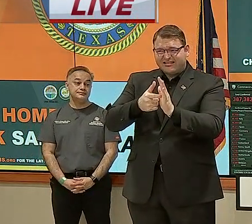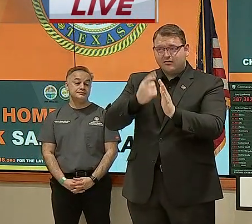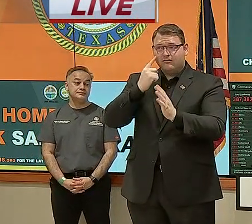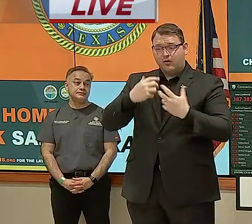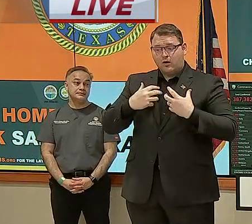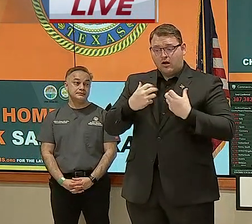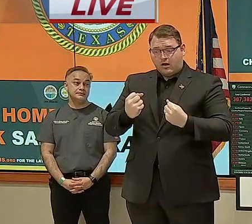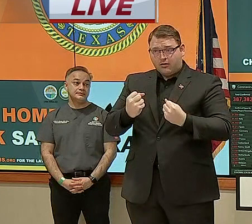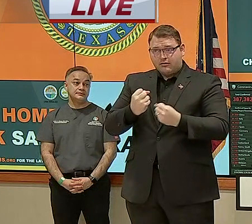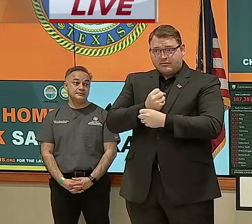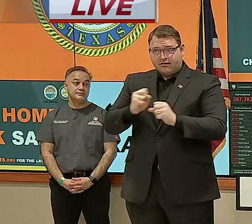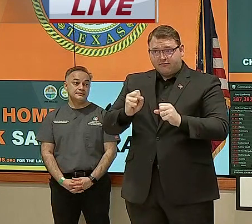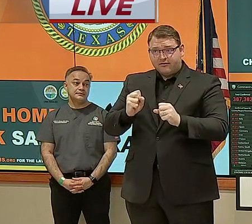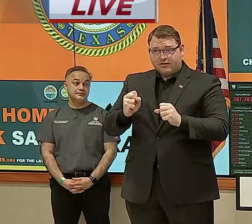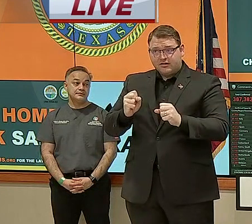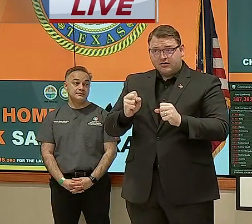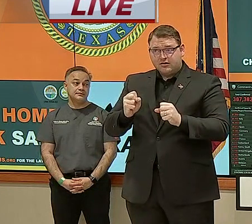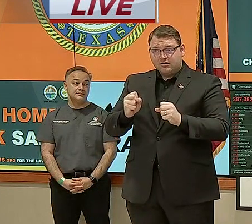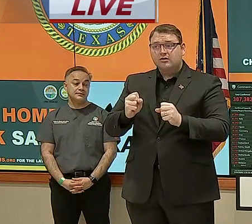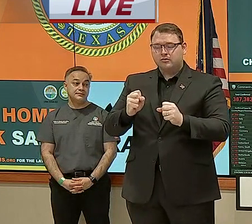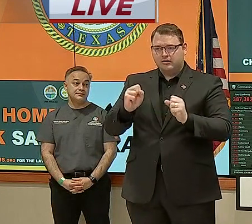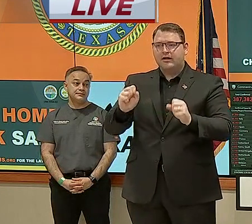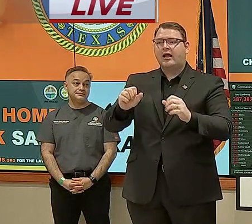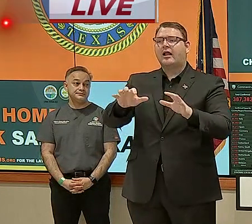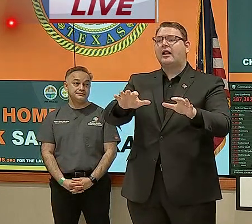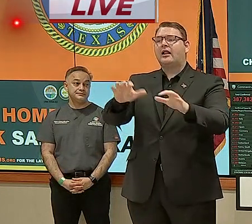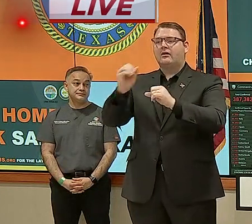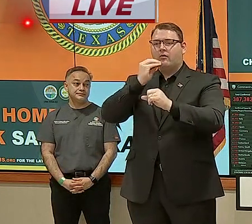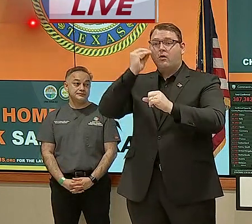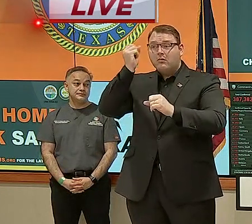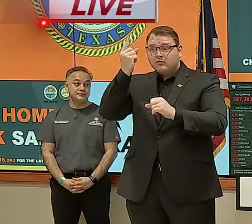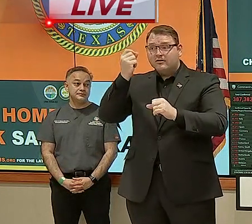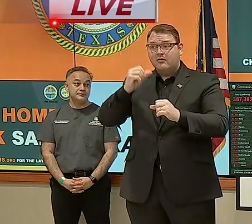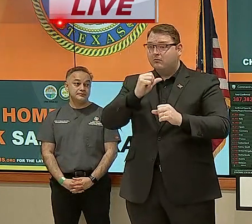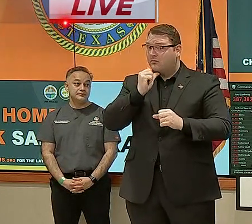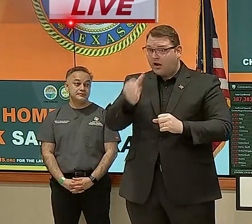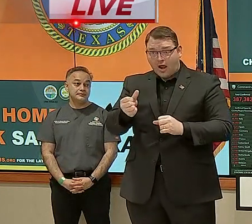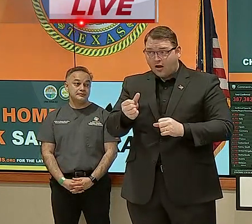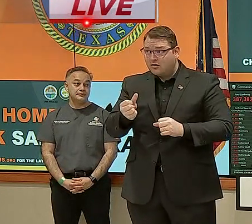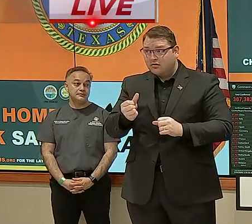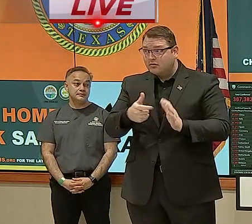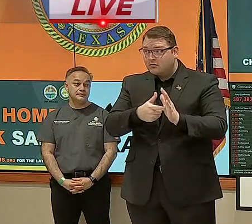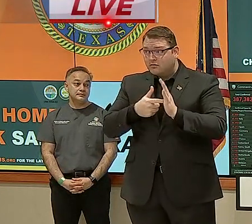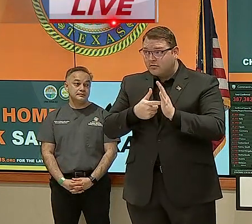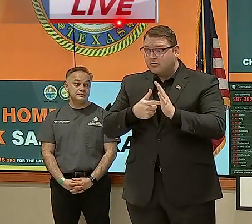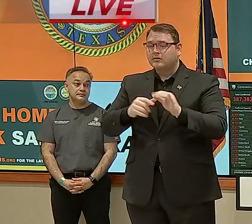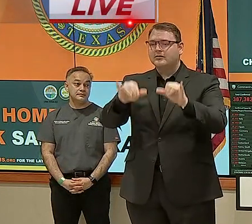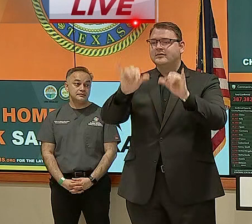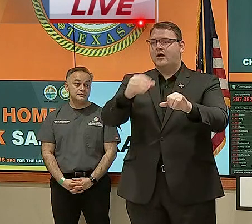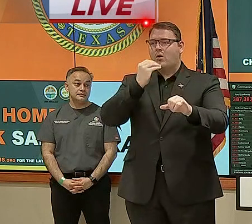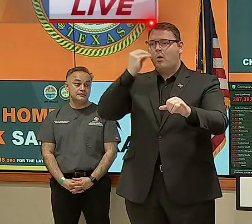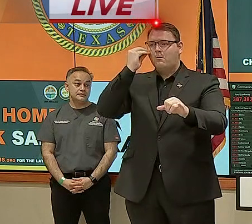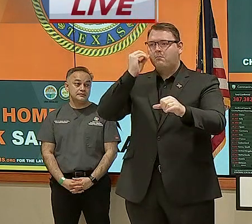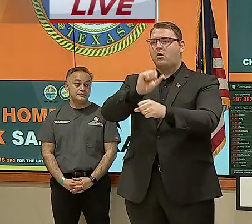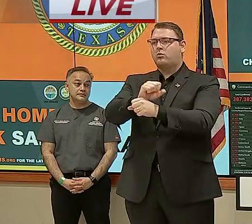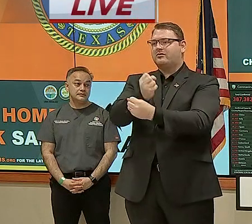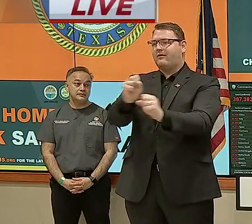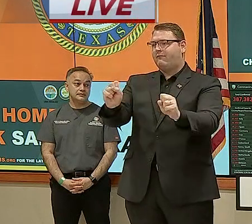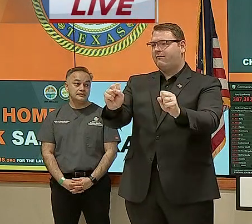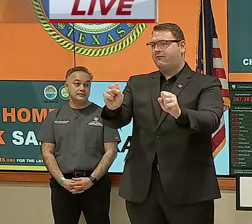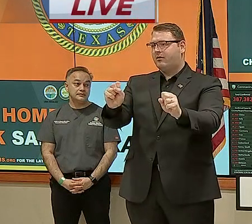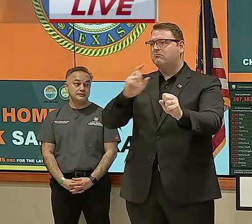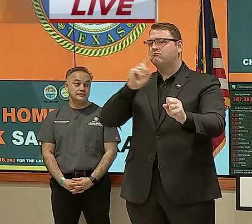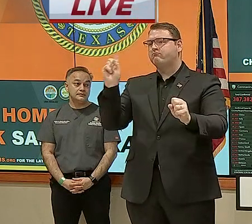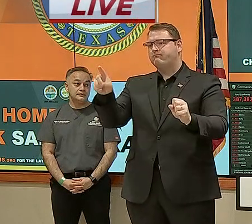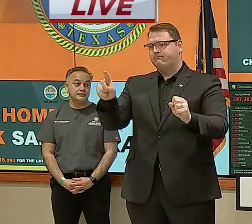you must work safely. Hence, stay home, work safe. We are following a